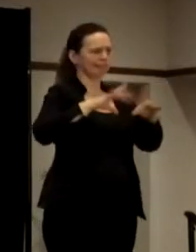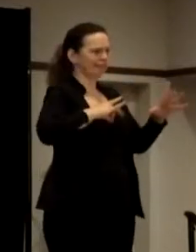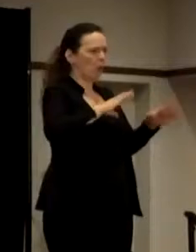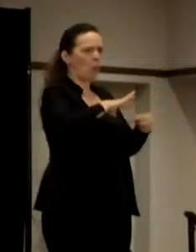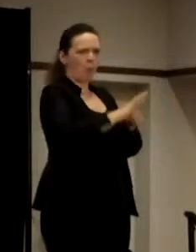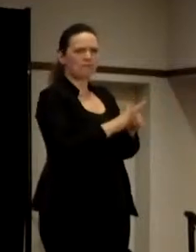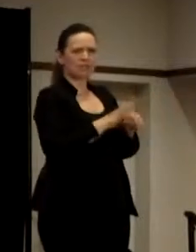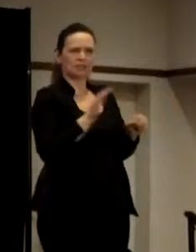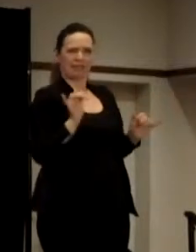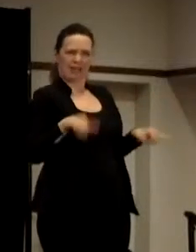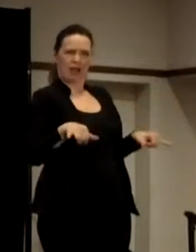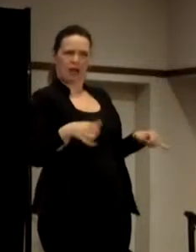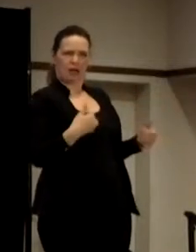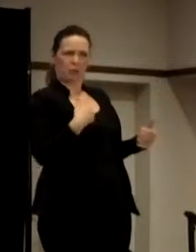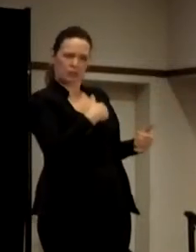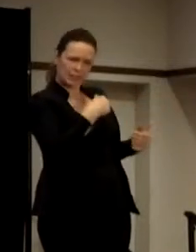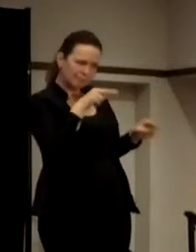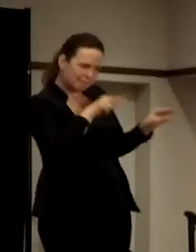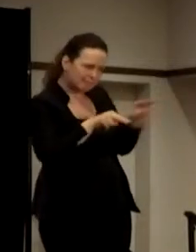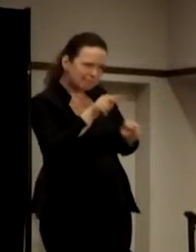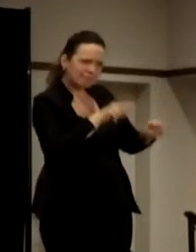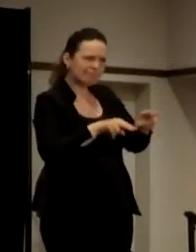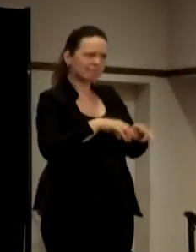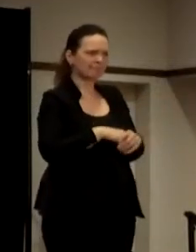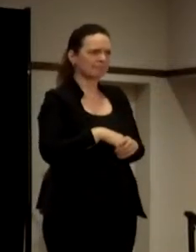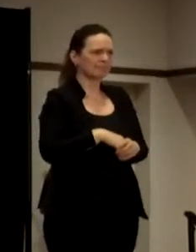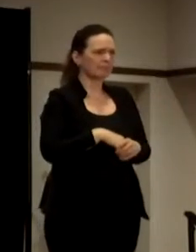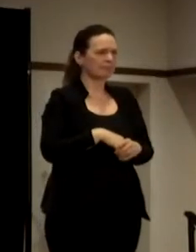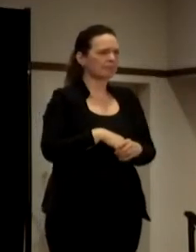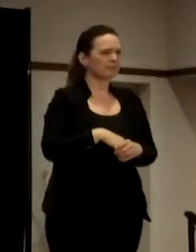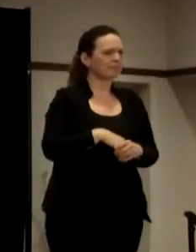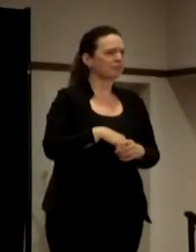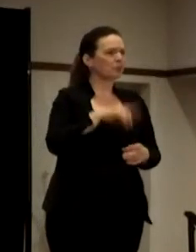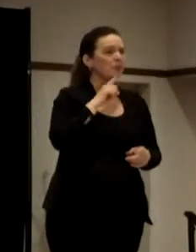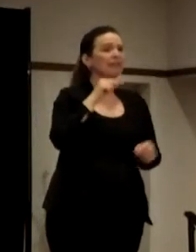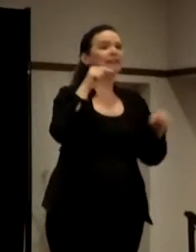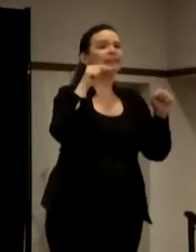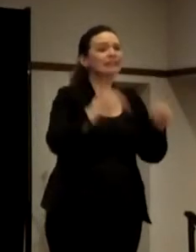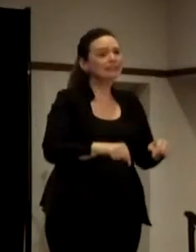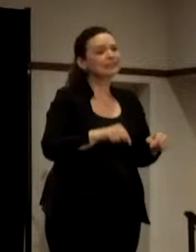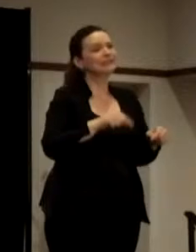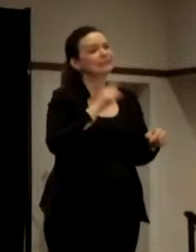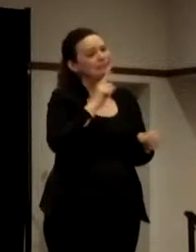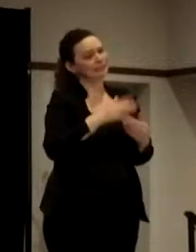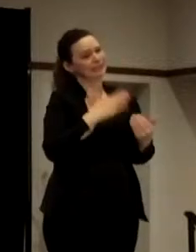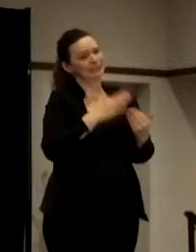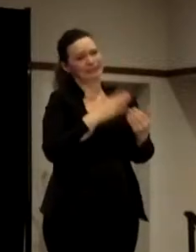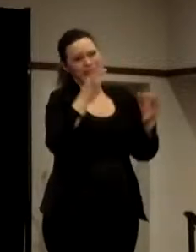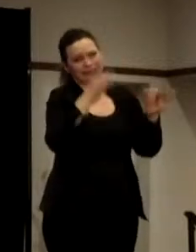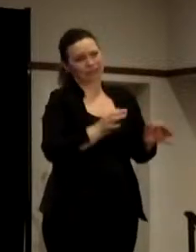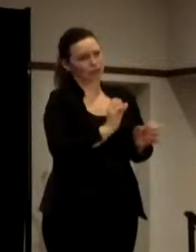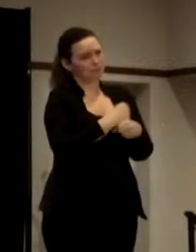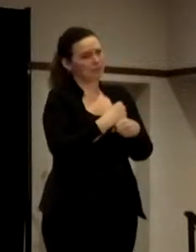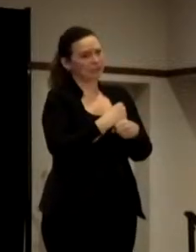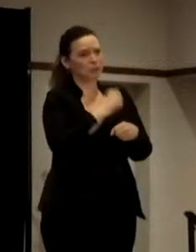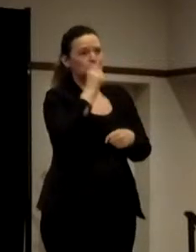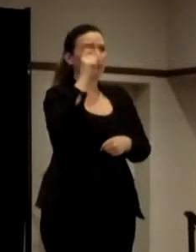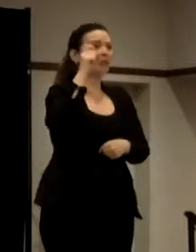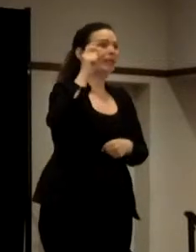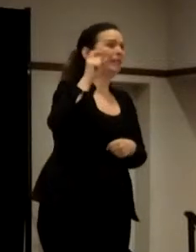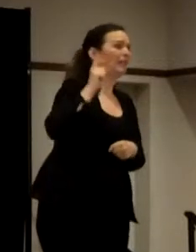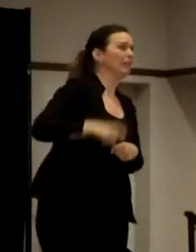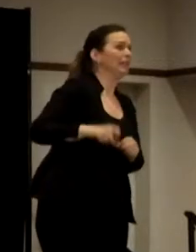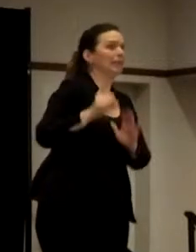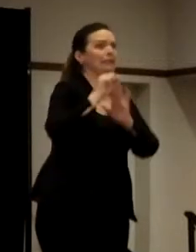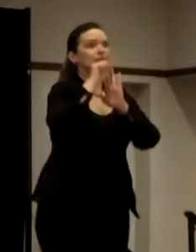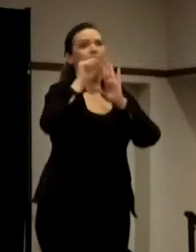need to be very nimble. There needs to be an easy approach to make these decisions. You can't make these decisions at the statewide level at this point if you have